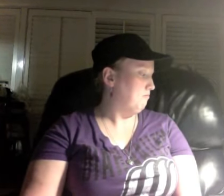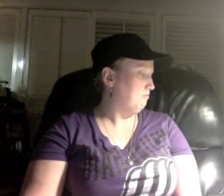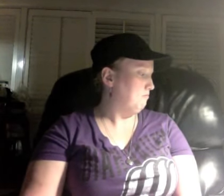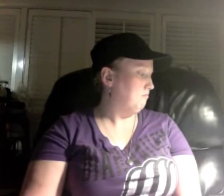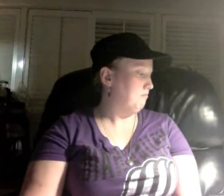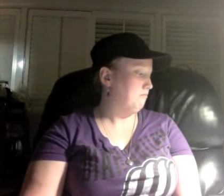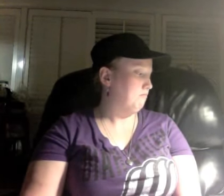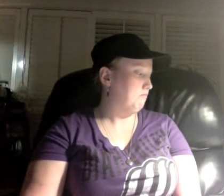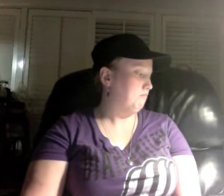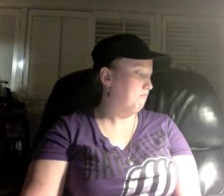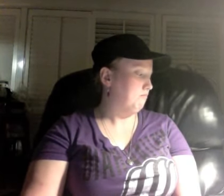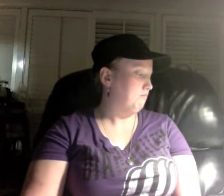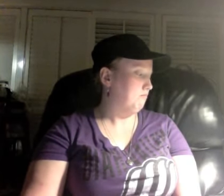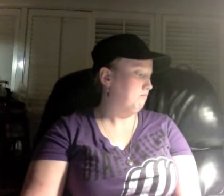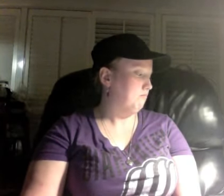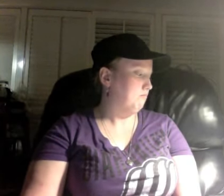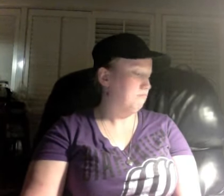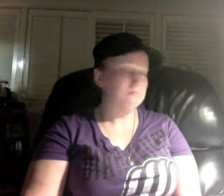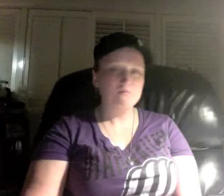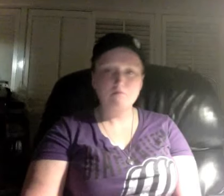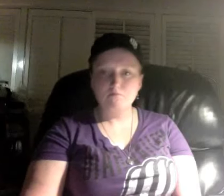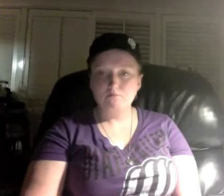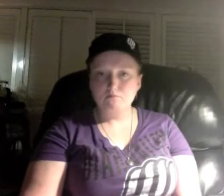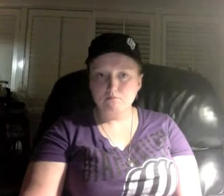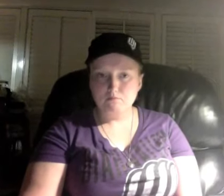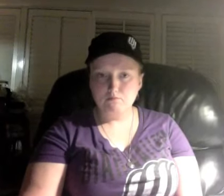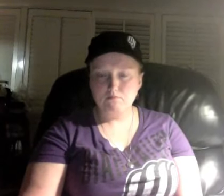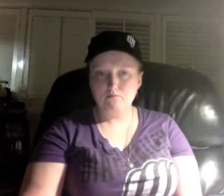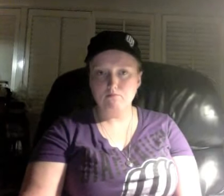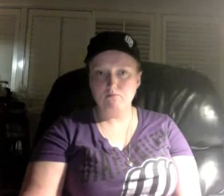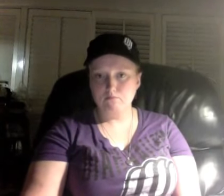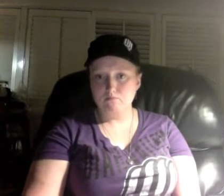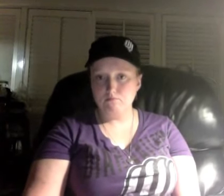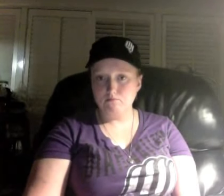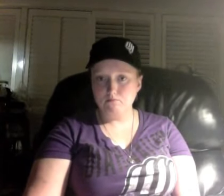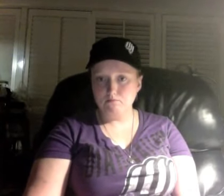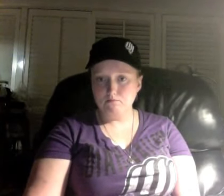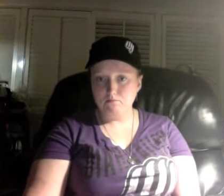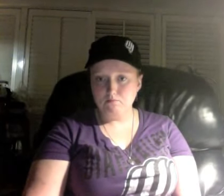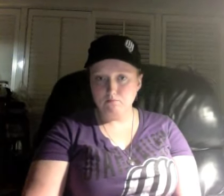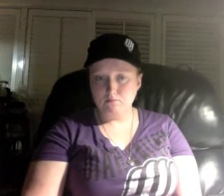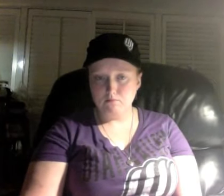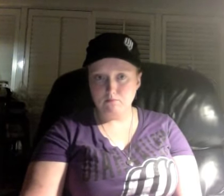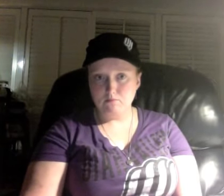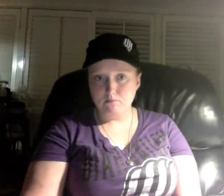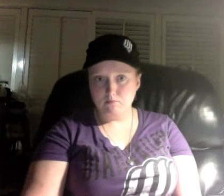And then after that, I have my candle blower outers, blow out the candles and hit the lights, and then we're back right in time